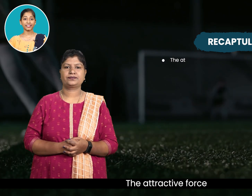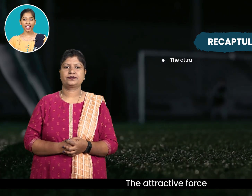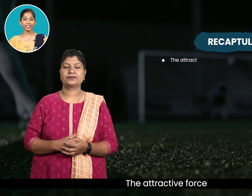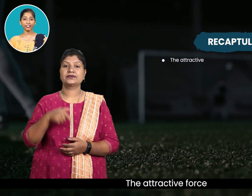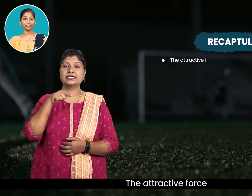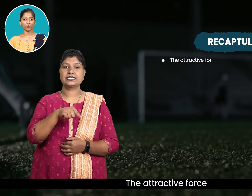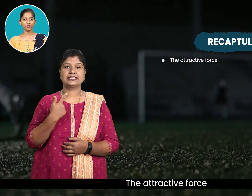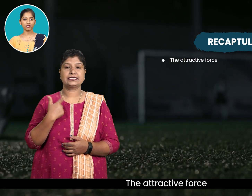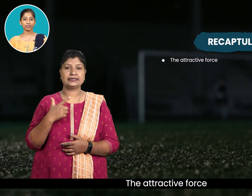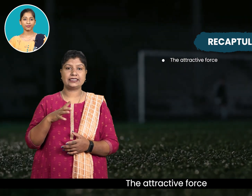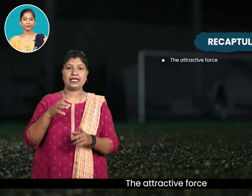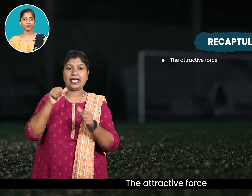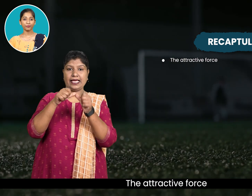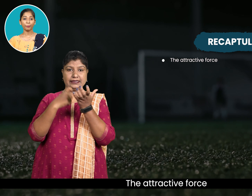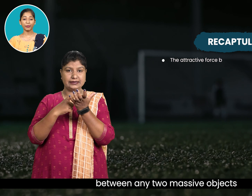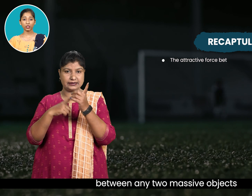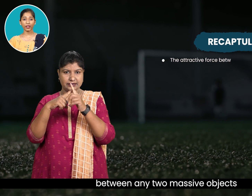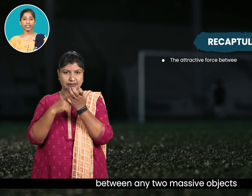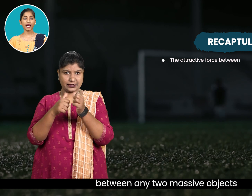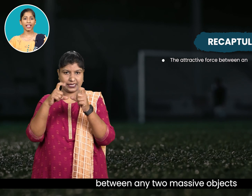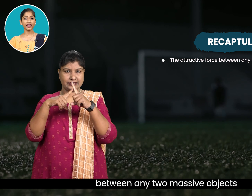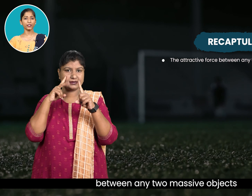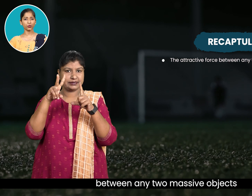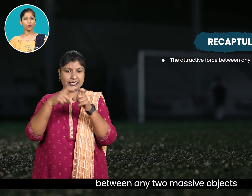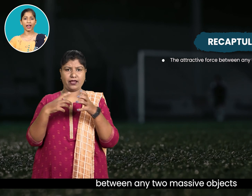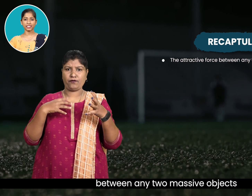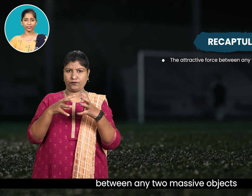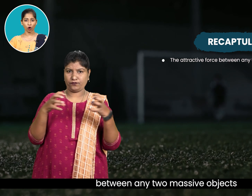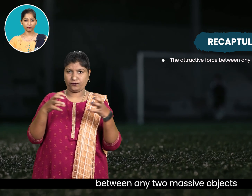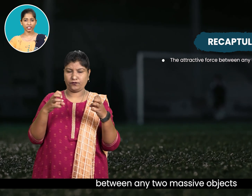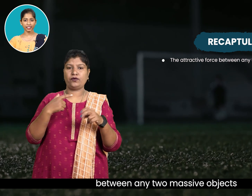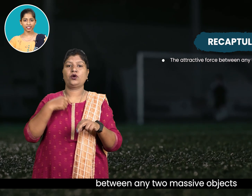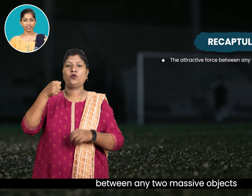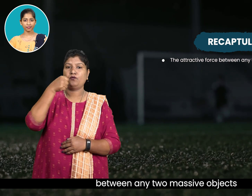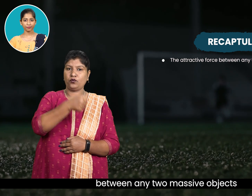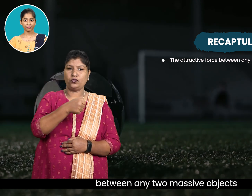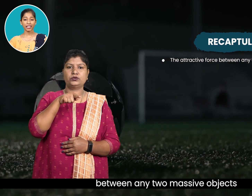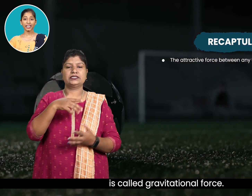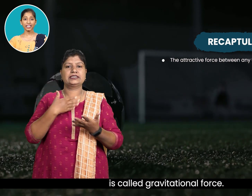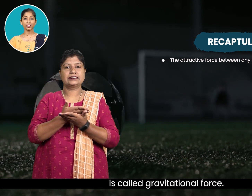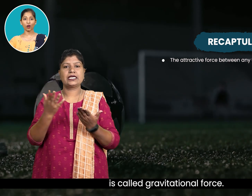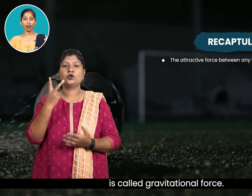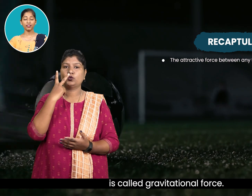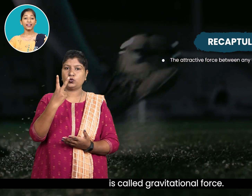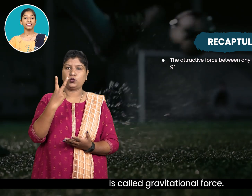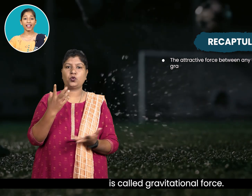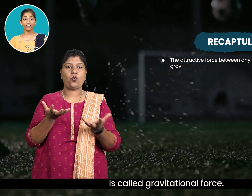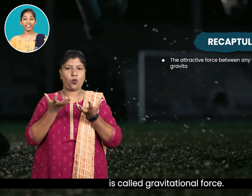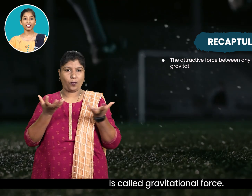The attractive force between any two massive objects is